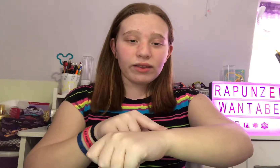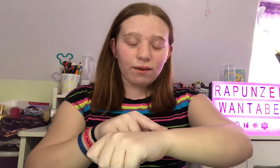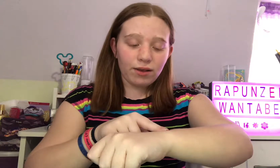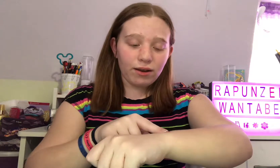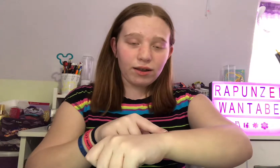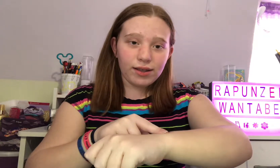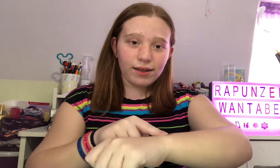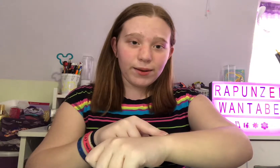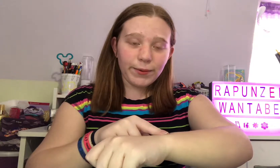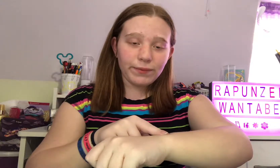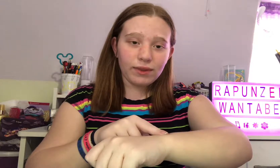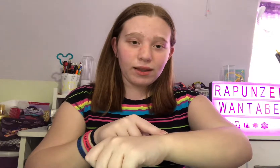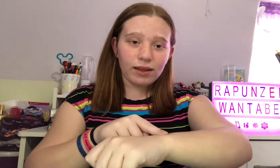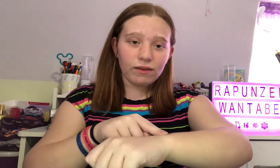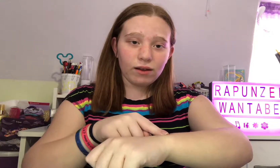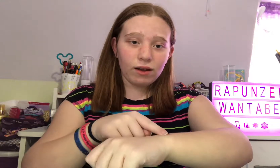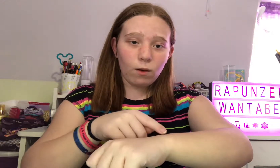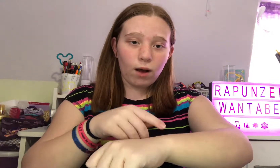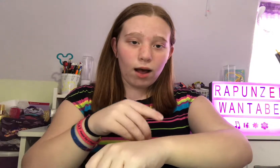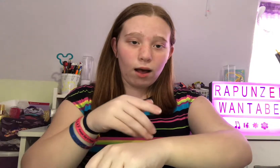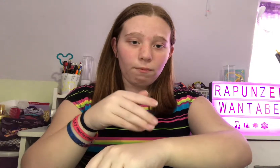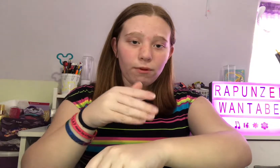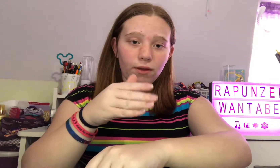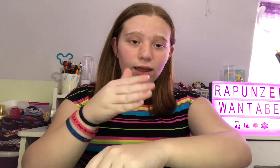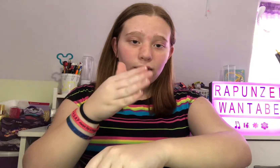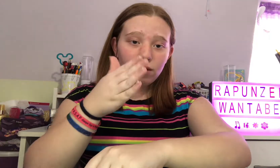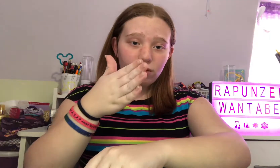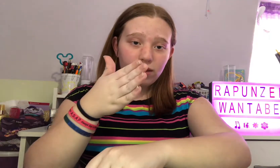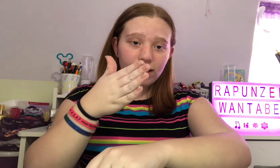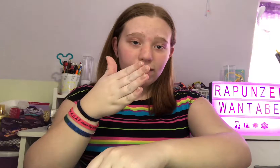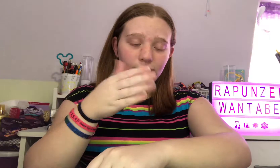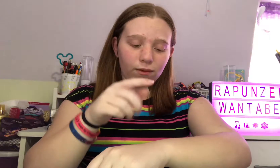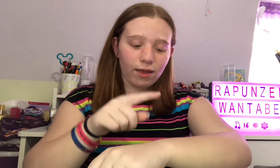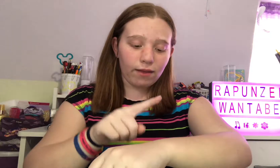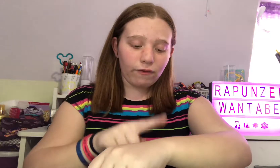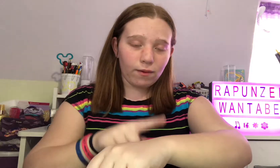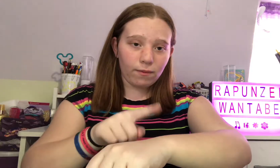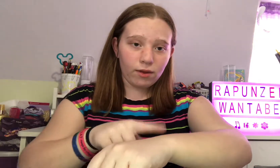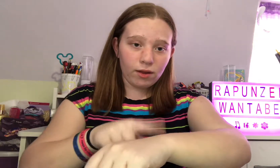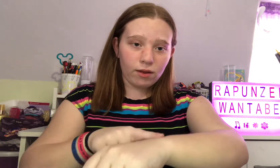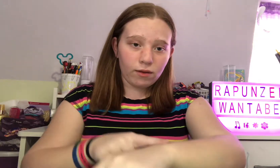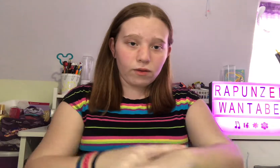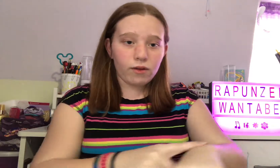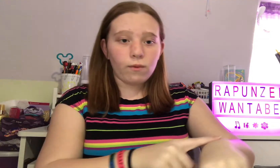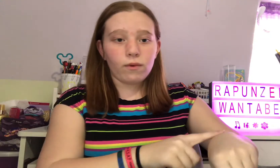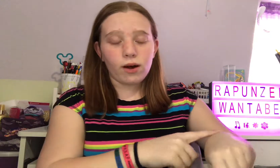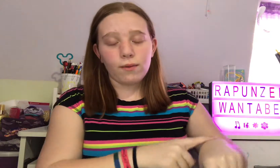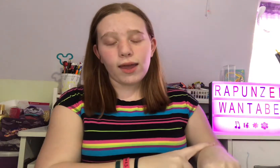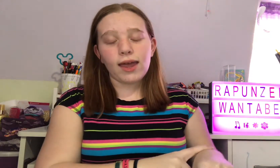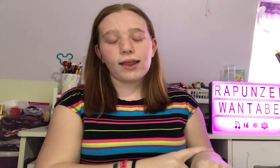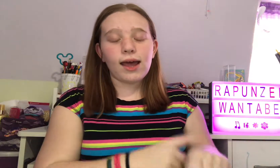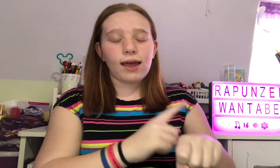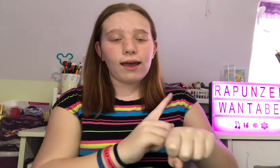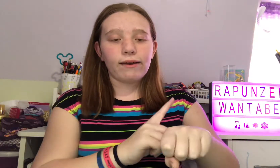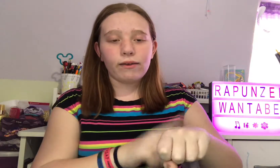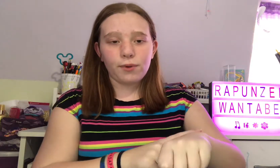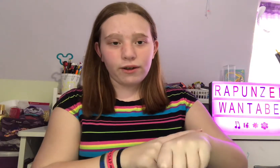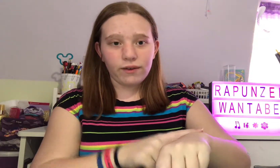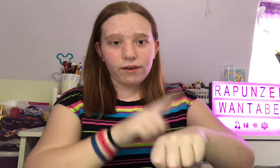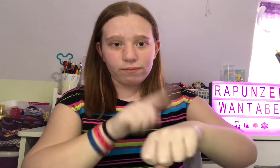that, what you're going to do is you're going to go up and you're going to do this. So then from the hand that has the pointer finger,